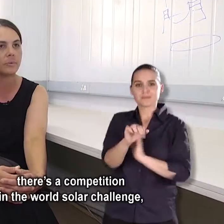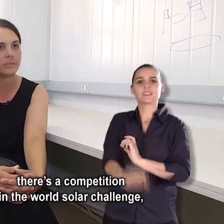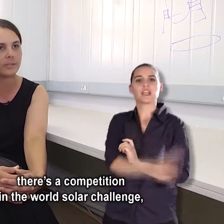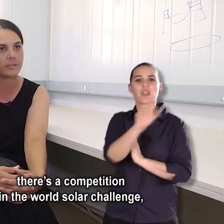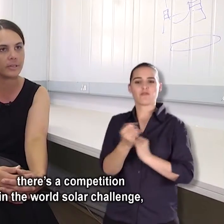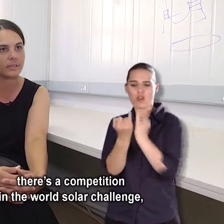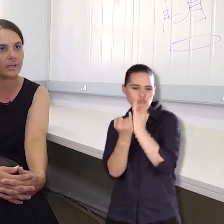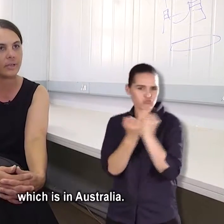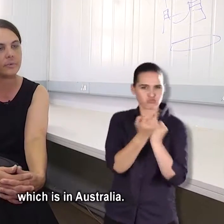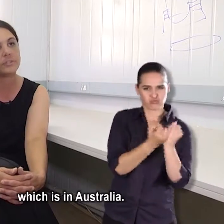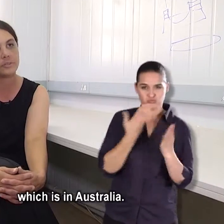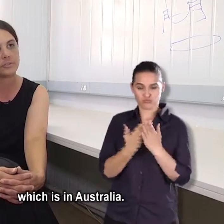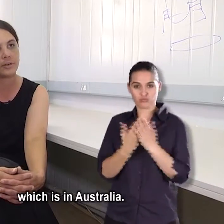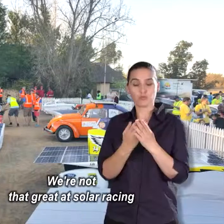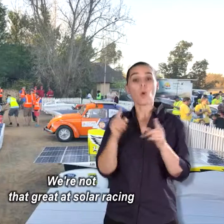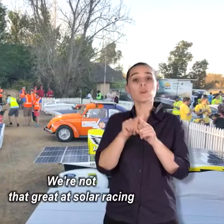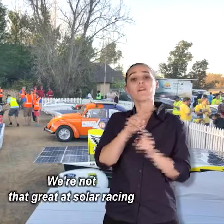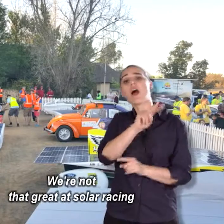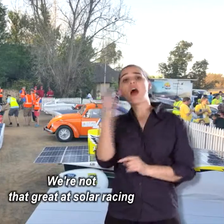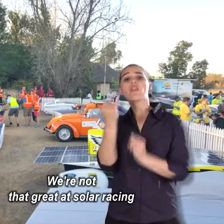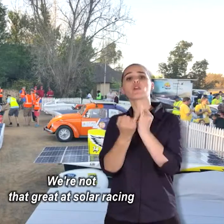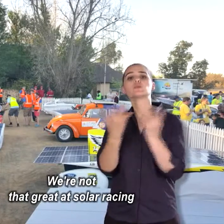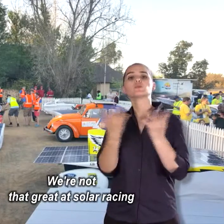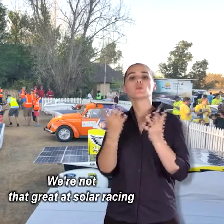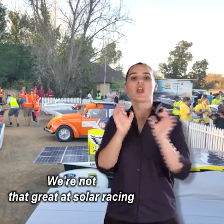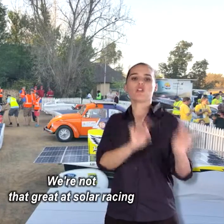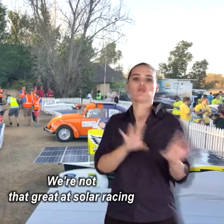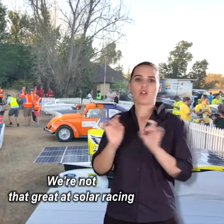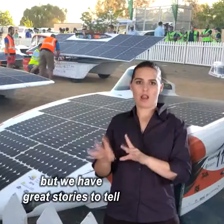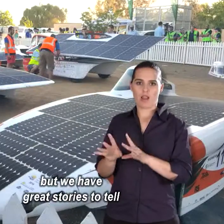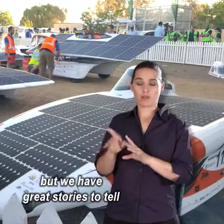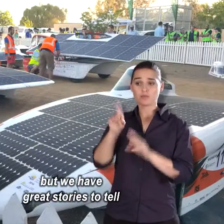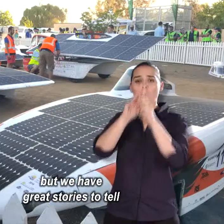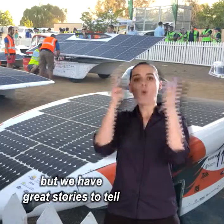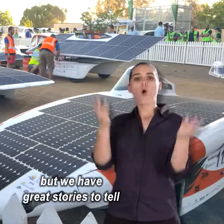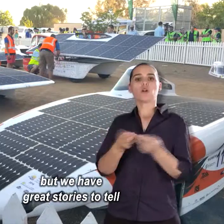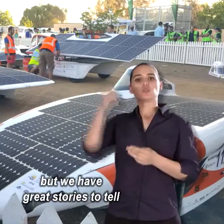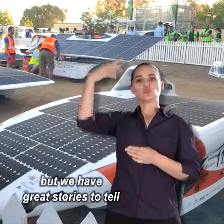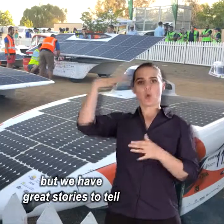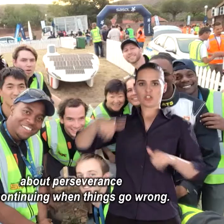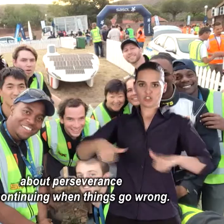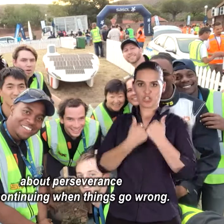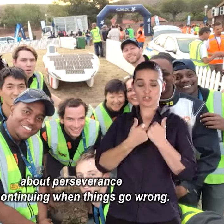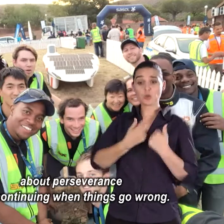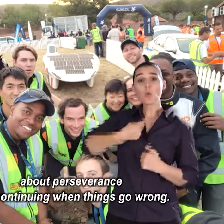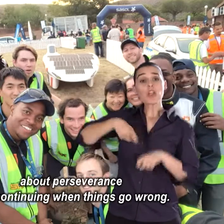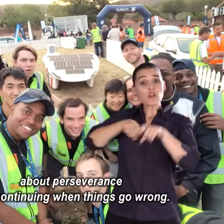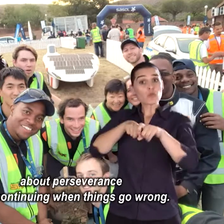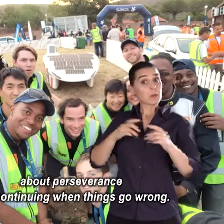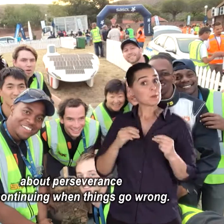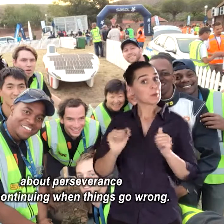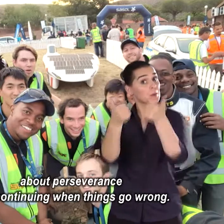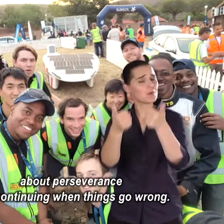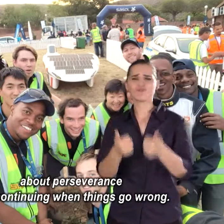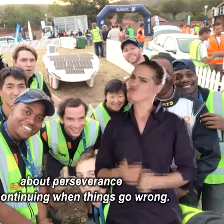competition in the World Solar Challenge, which is in Australia. We're not that great at solar racing, but we have really good stories to tell about perseverance